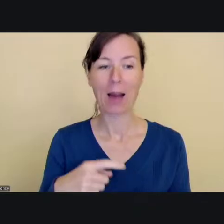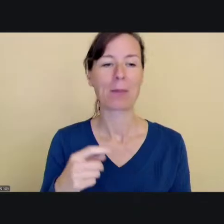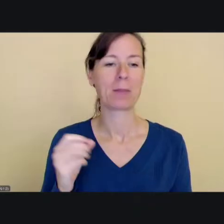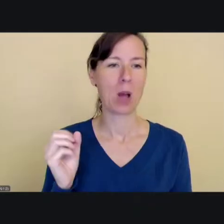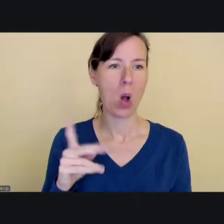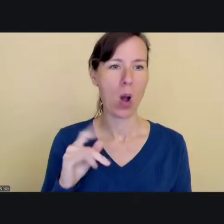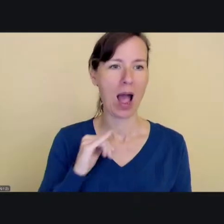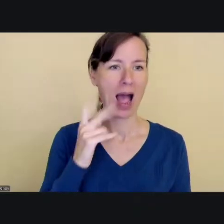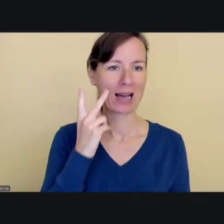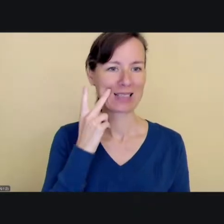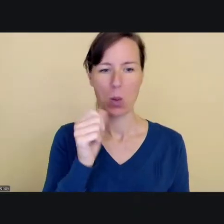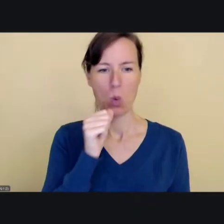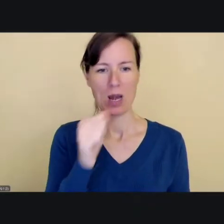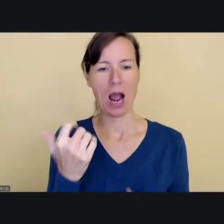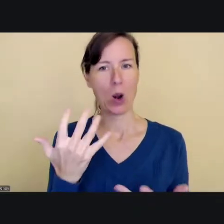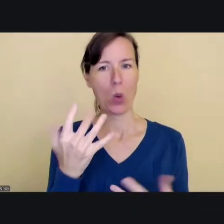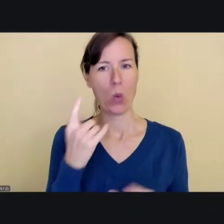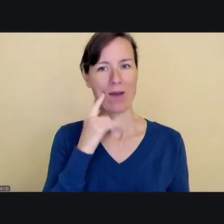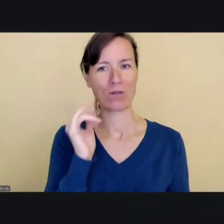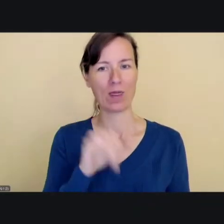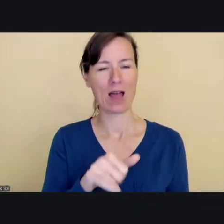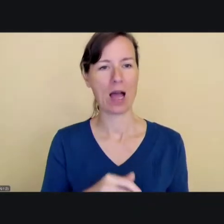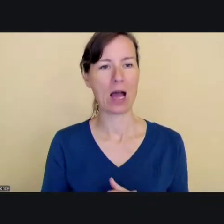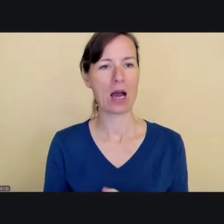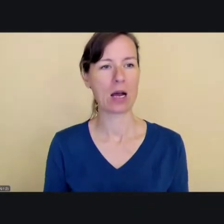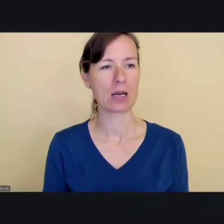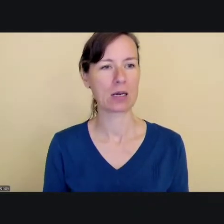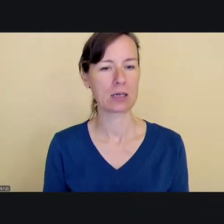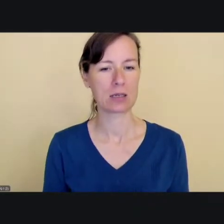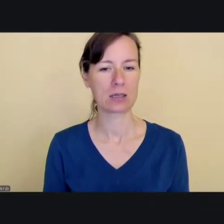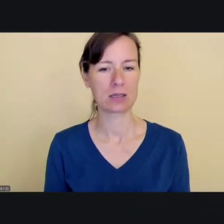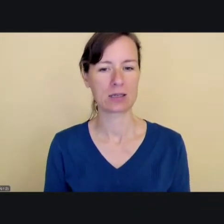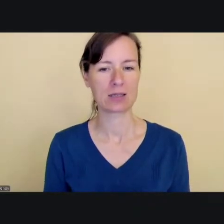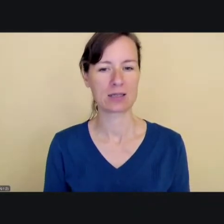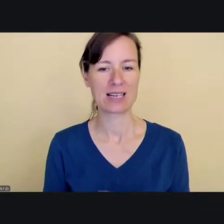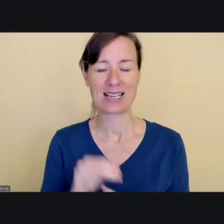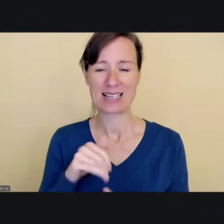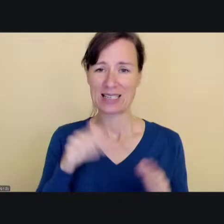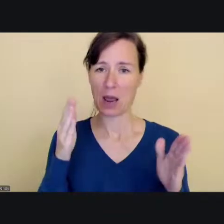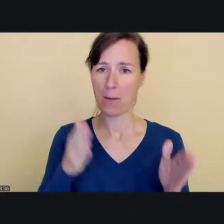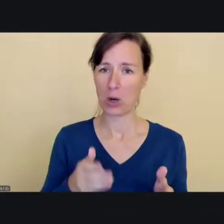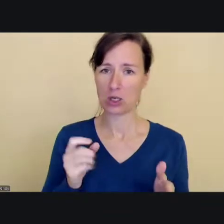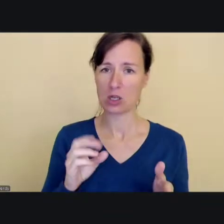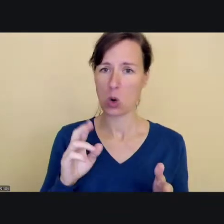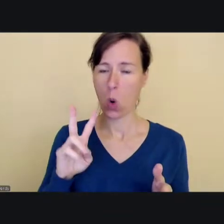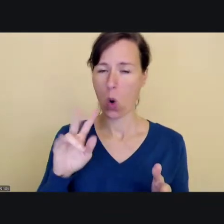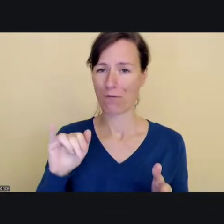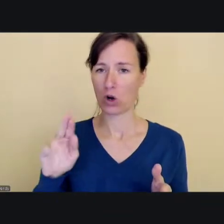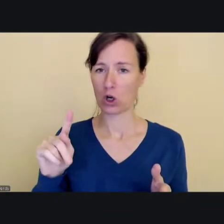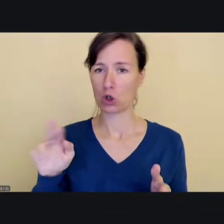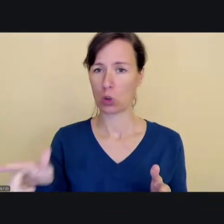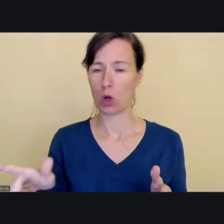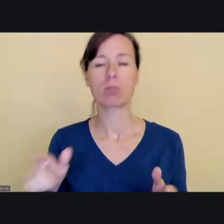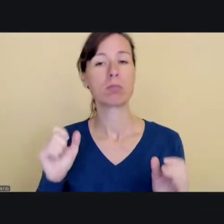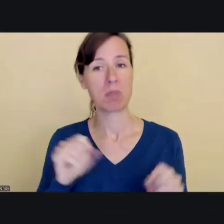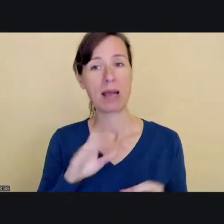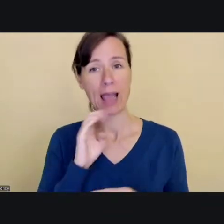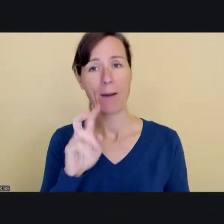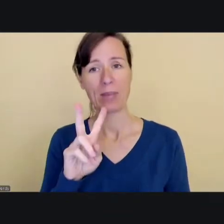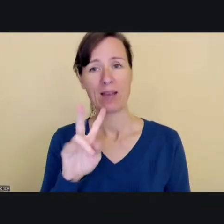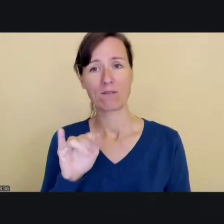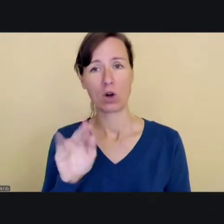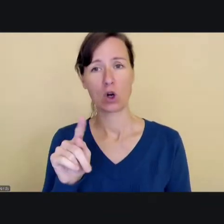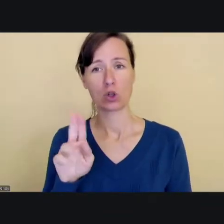not waiting for that. And I'm sorry, is this in person or virtual? This meeting can be virtual. I will be in